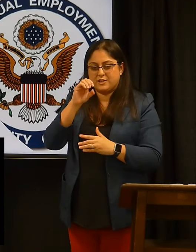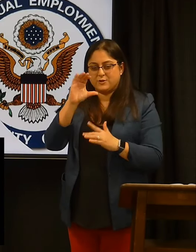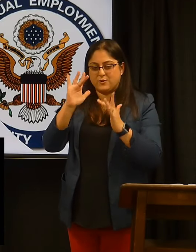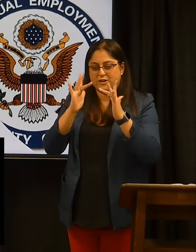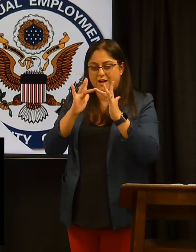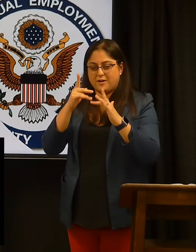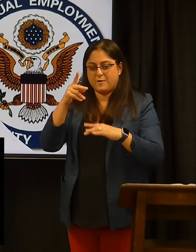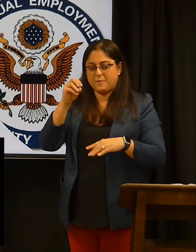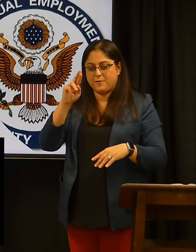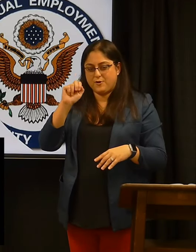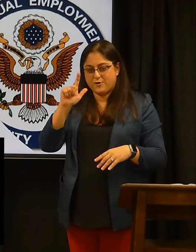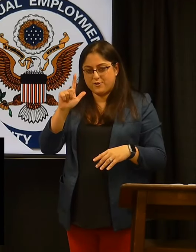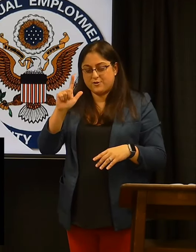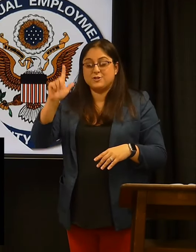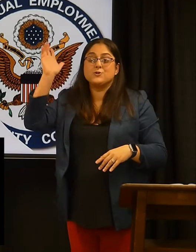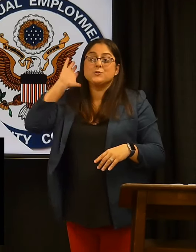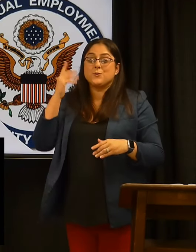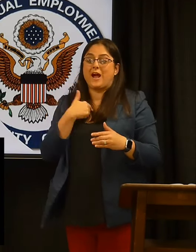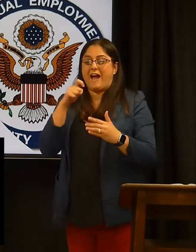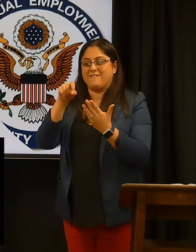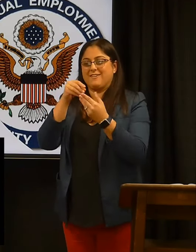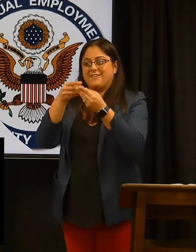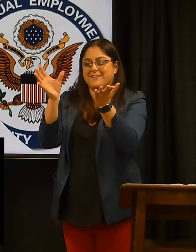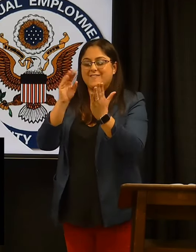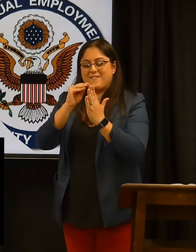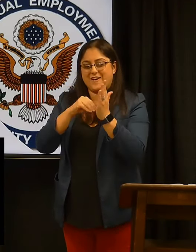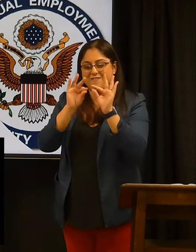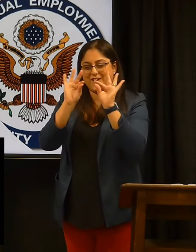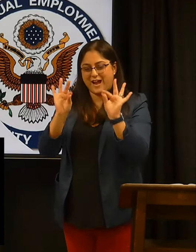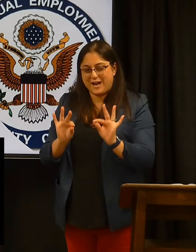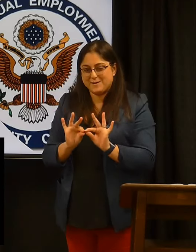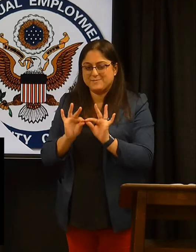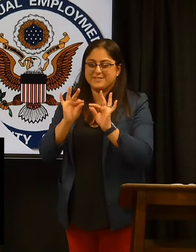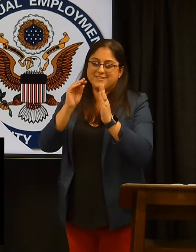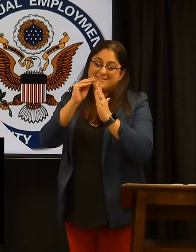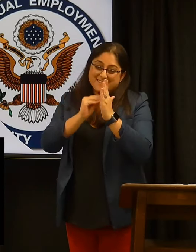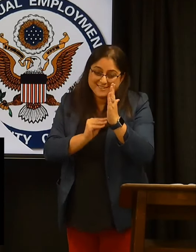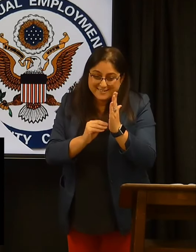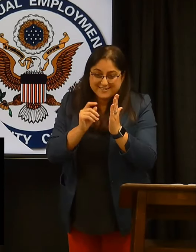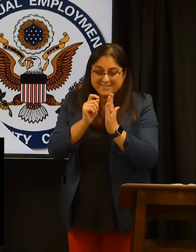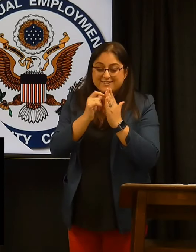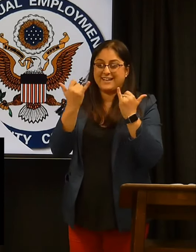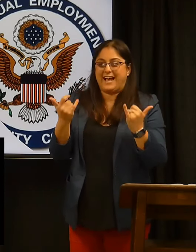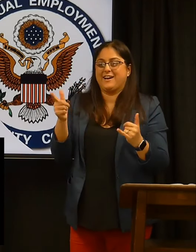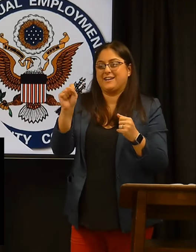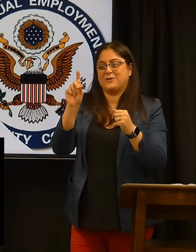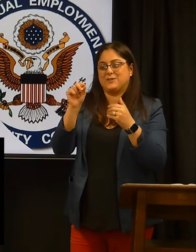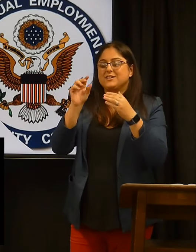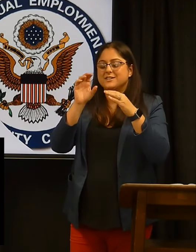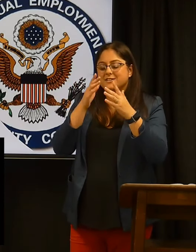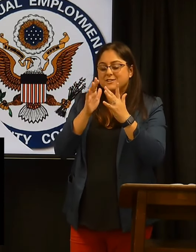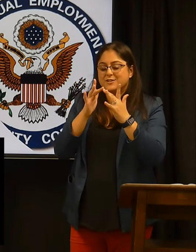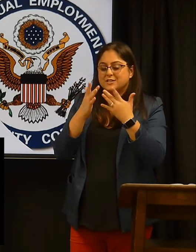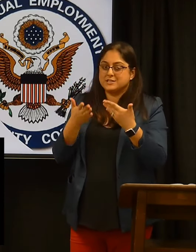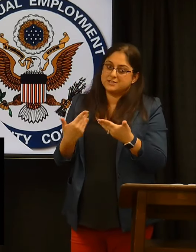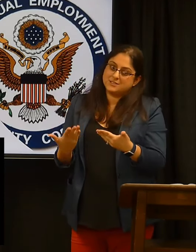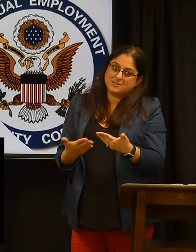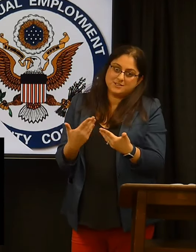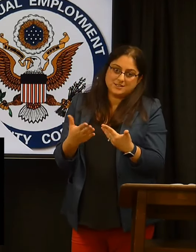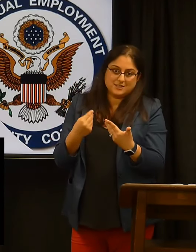Monica's going to explain more about how to file, how to fill out on the EEOC online portal. We used to actually have a hard copy form, but now you